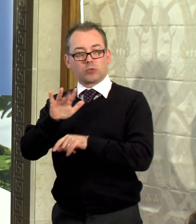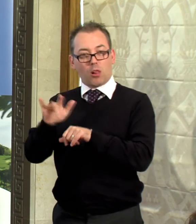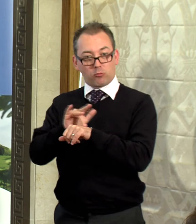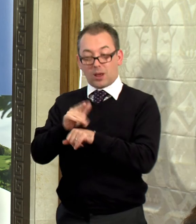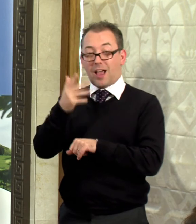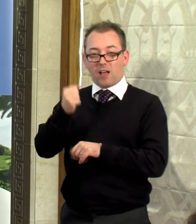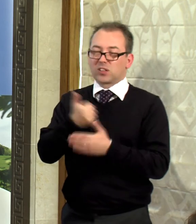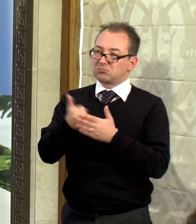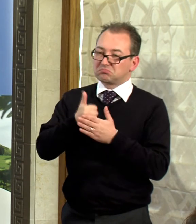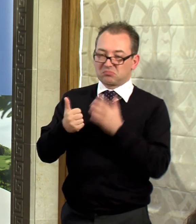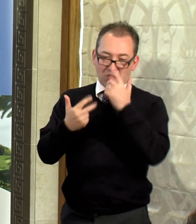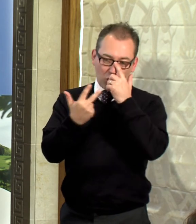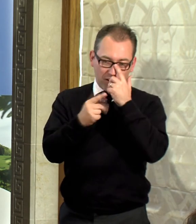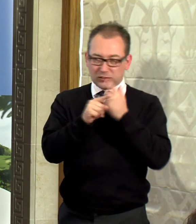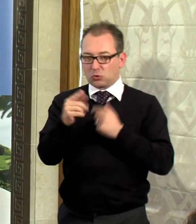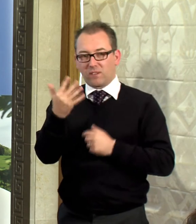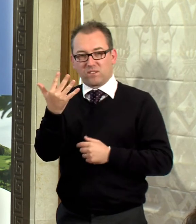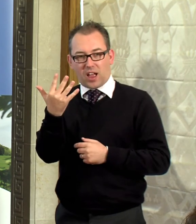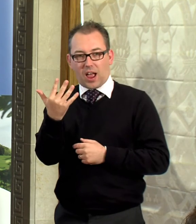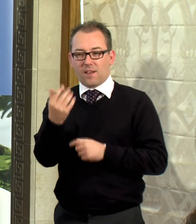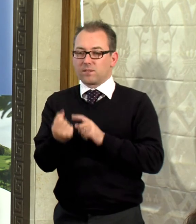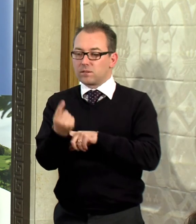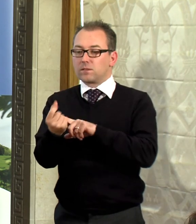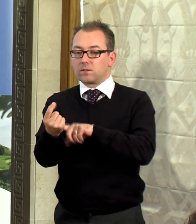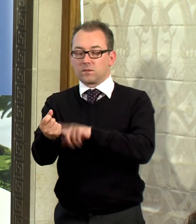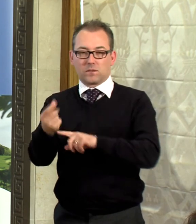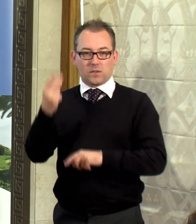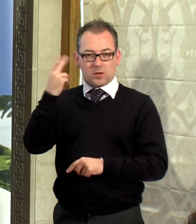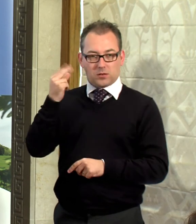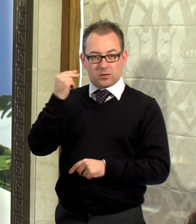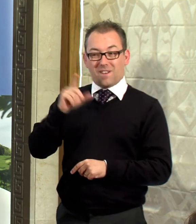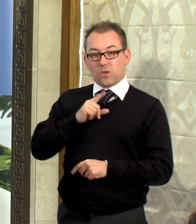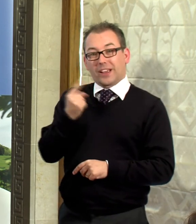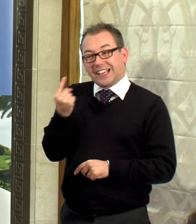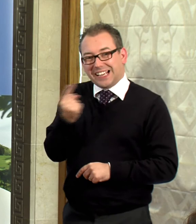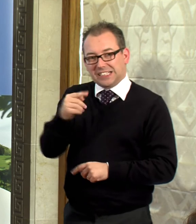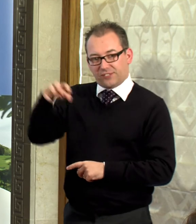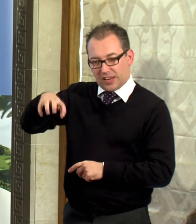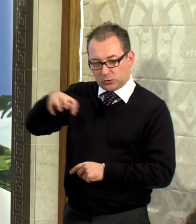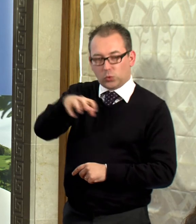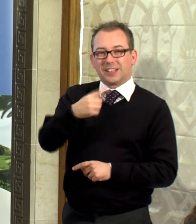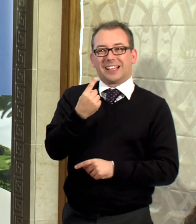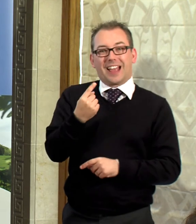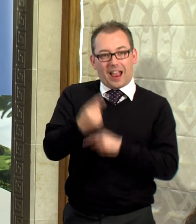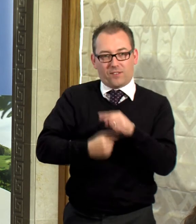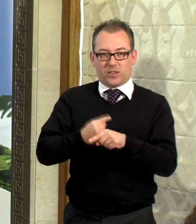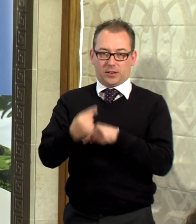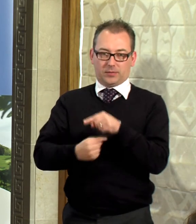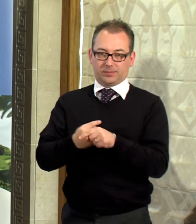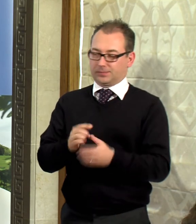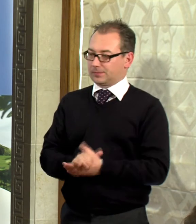between 3 and 5 audio-described performances per venue per year.